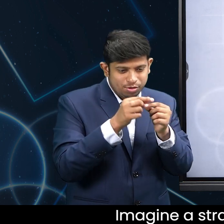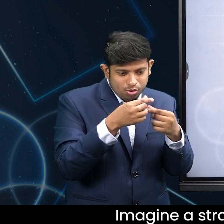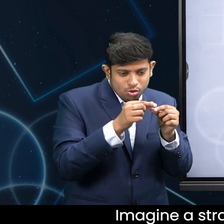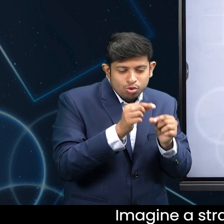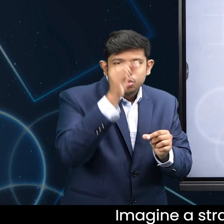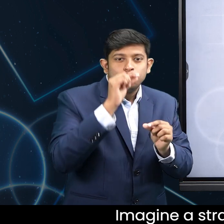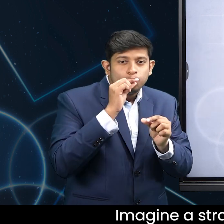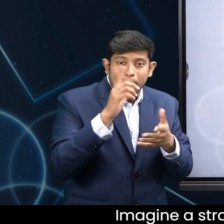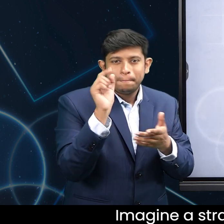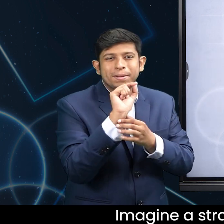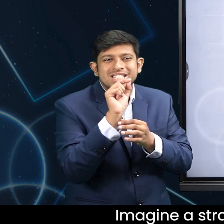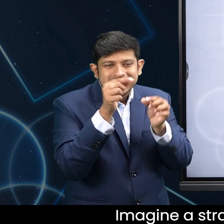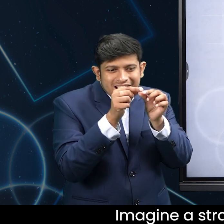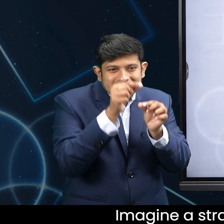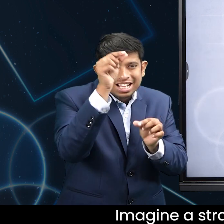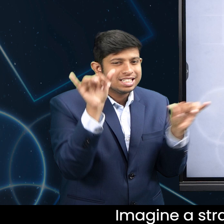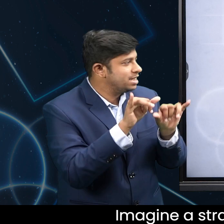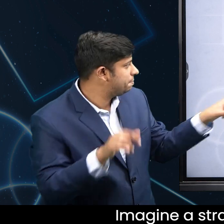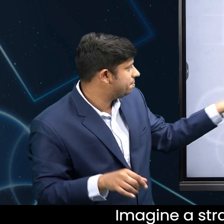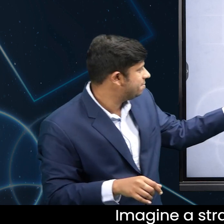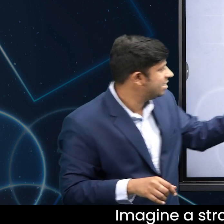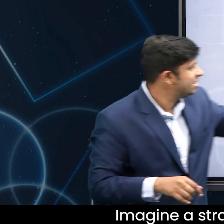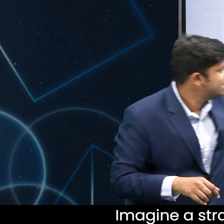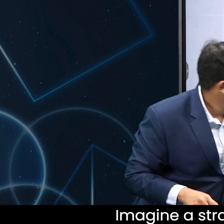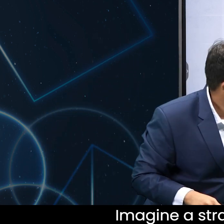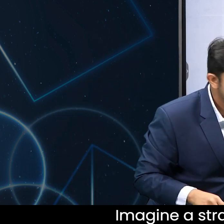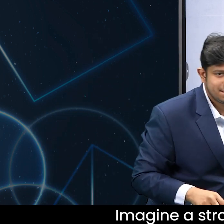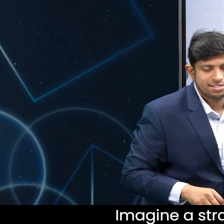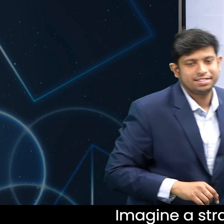Imagine a straw or pencil, those are cylinders too.